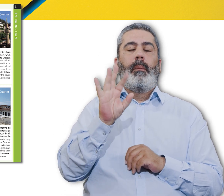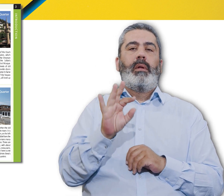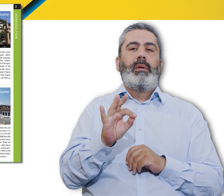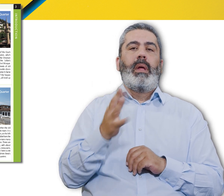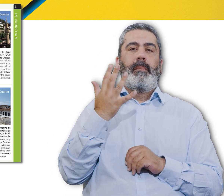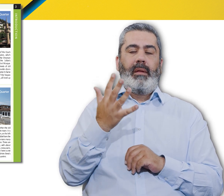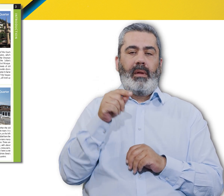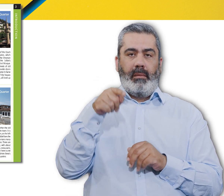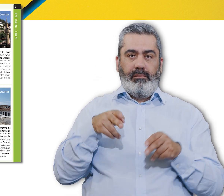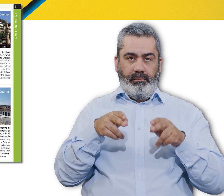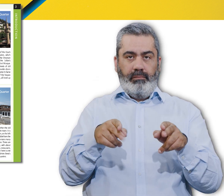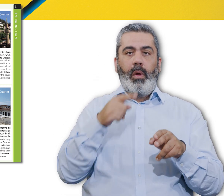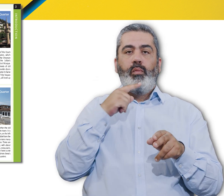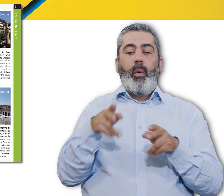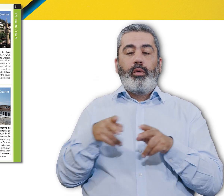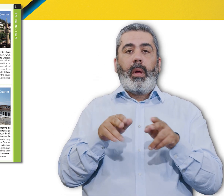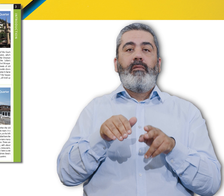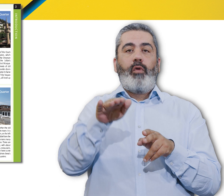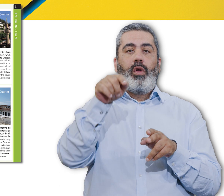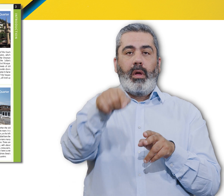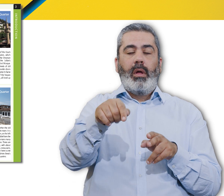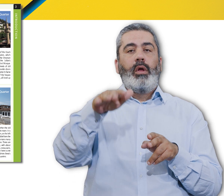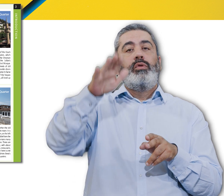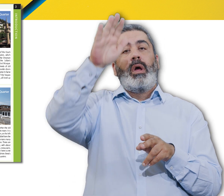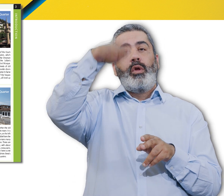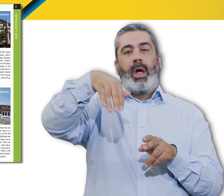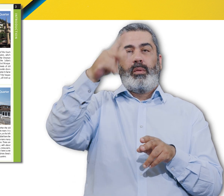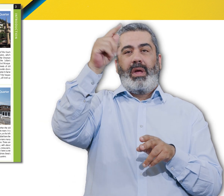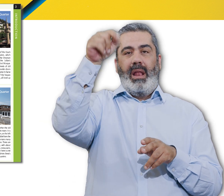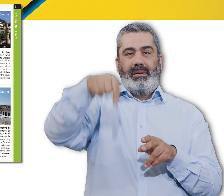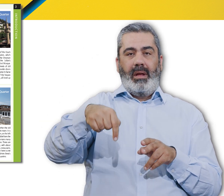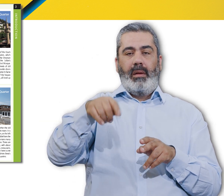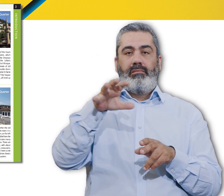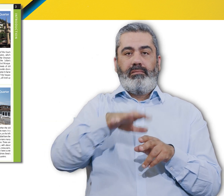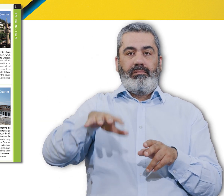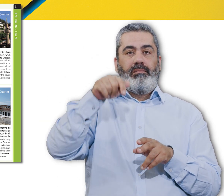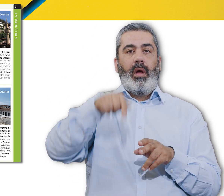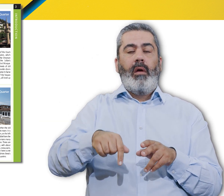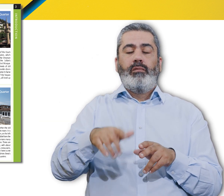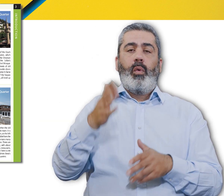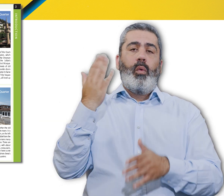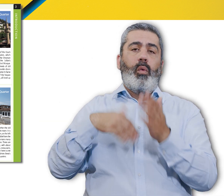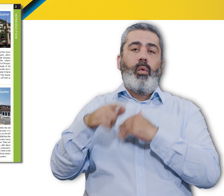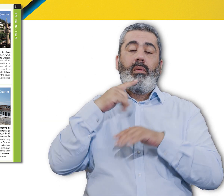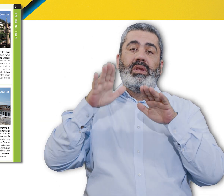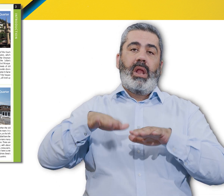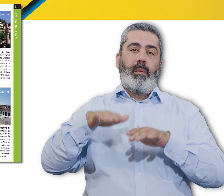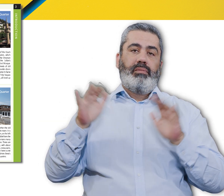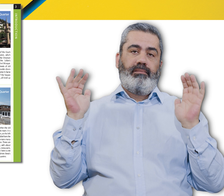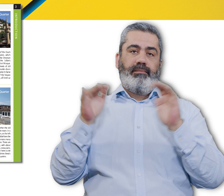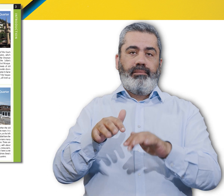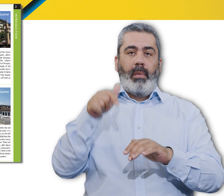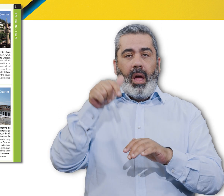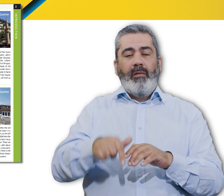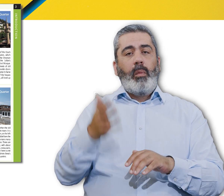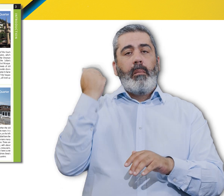number 255, lies north of the Esm River and to the south of Klahar. Mangalm, which historically is Islamic and was known